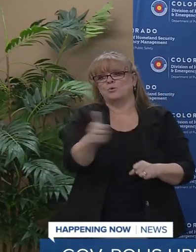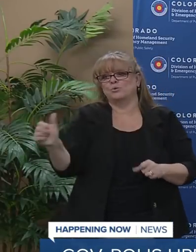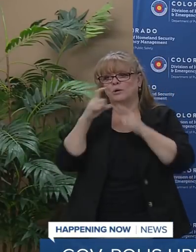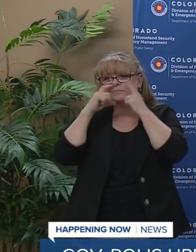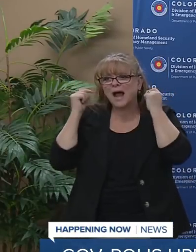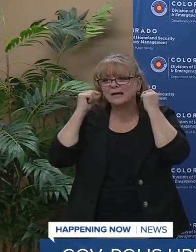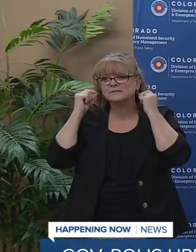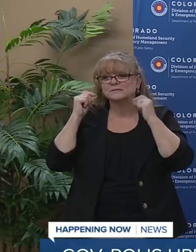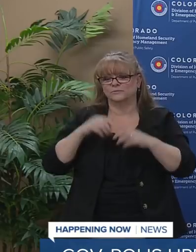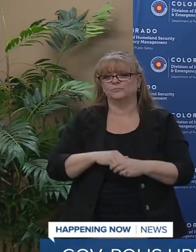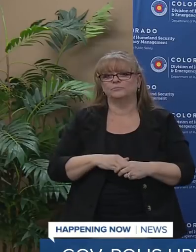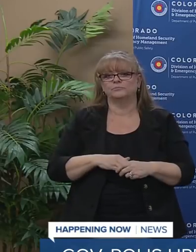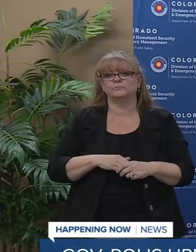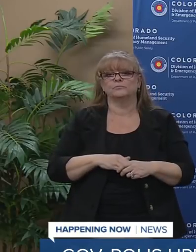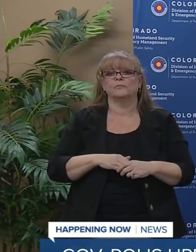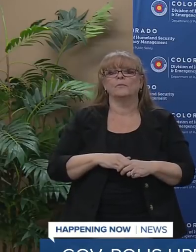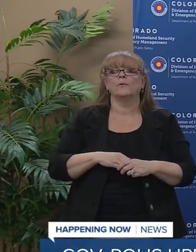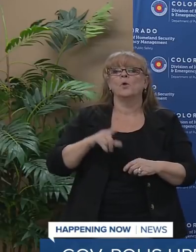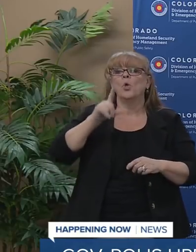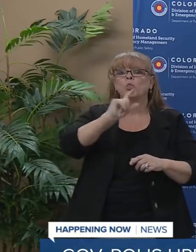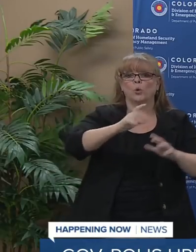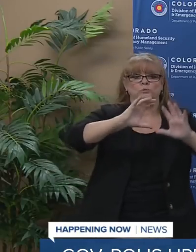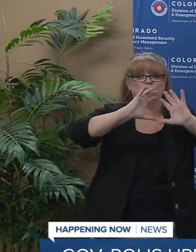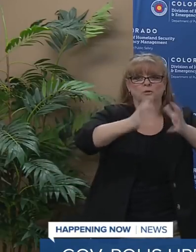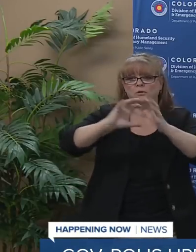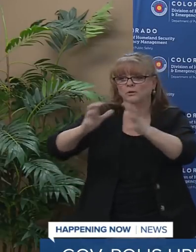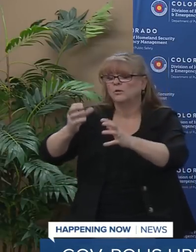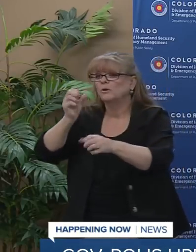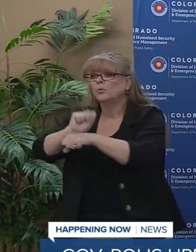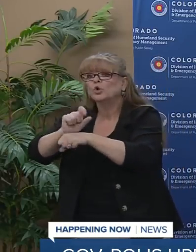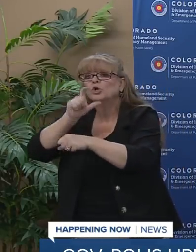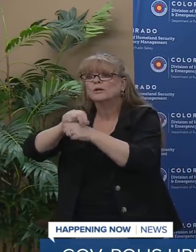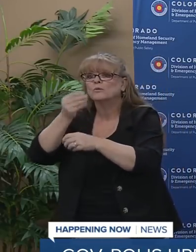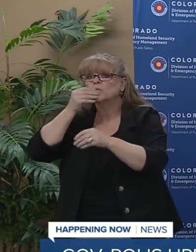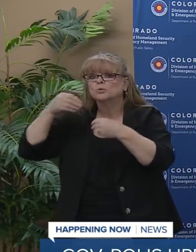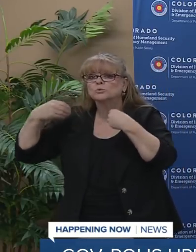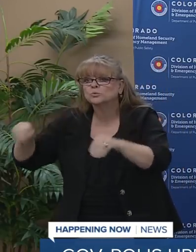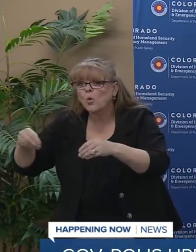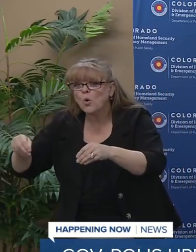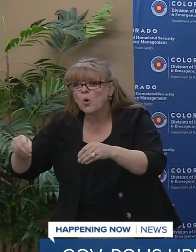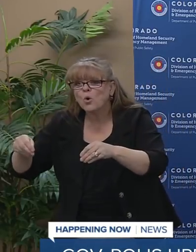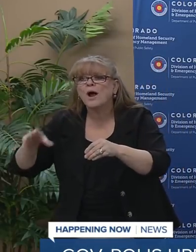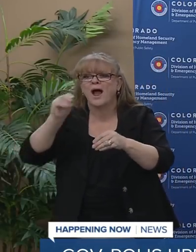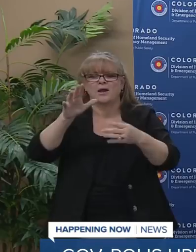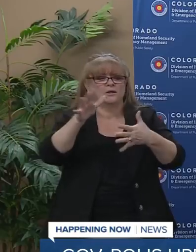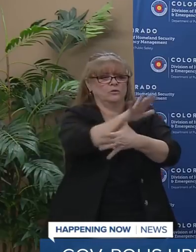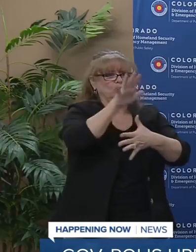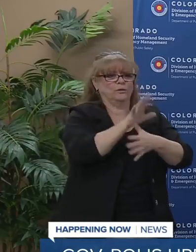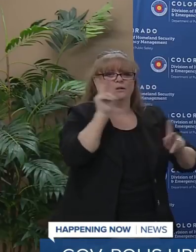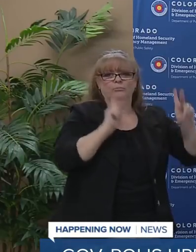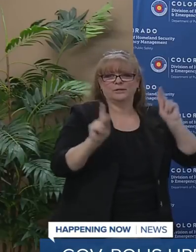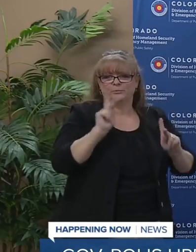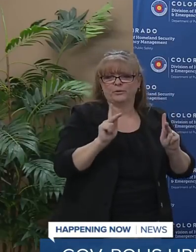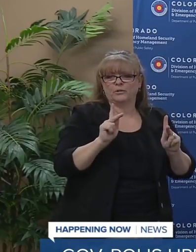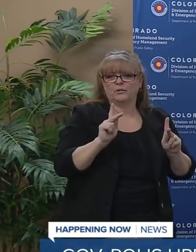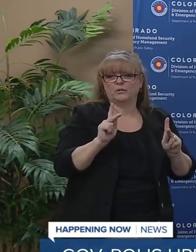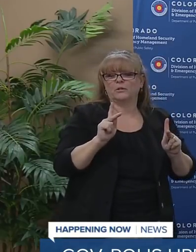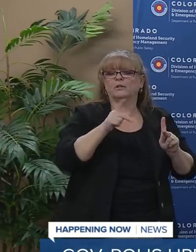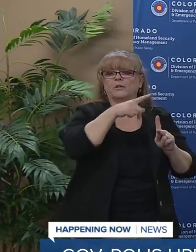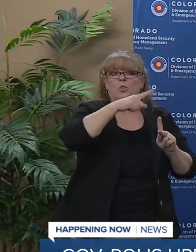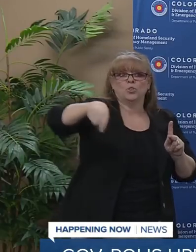grocery store workers and others that work in critical areas of retail where they're exposed to customers will have the biggest immediate safety